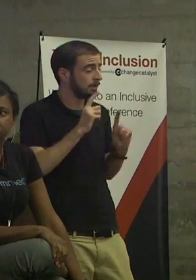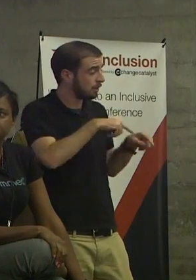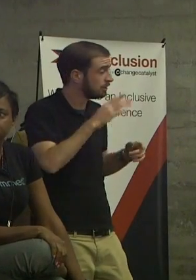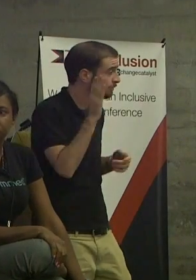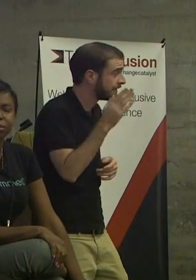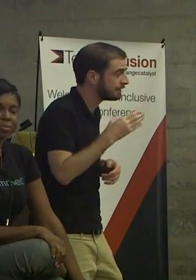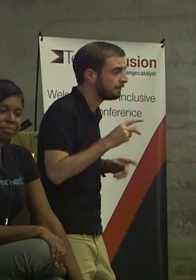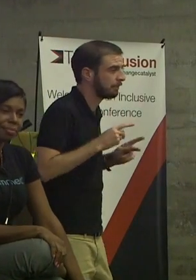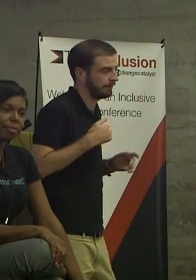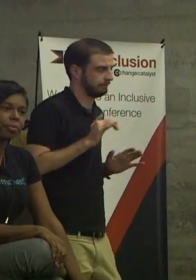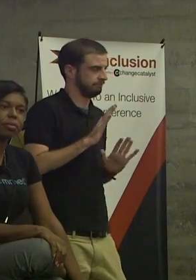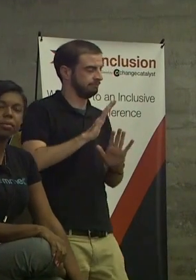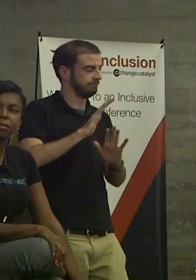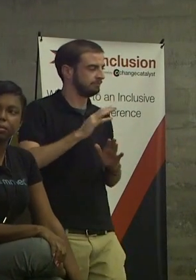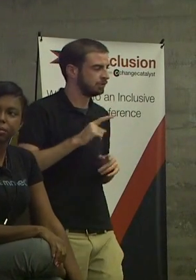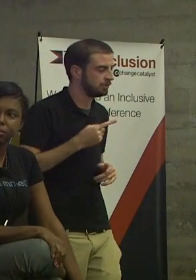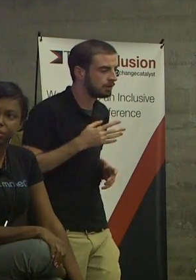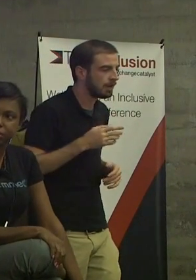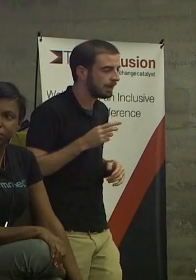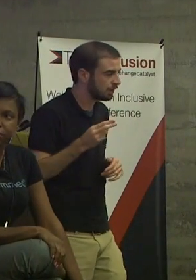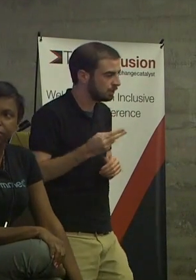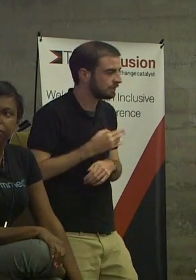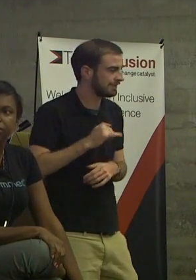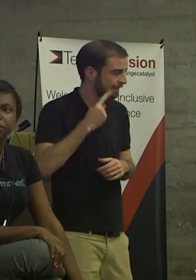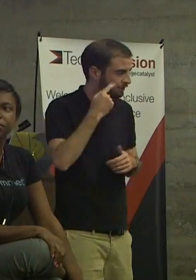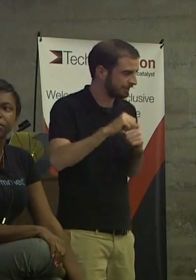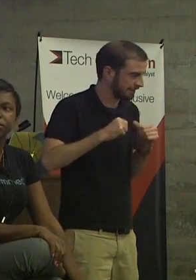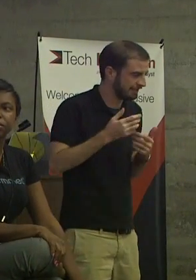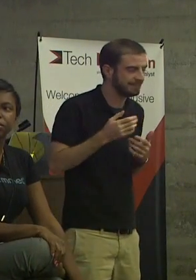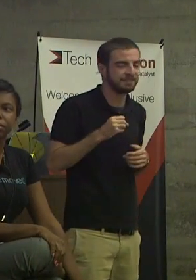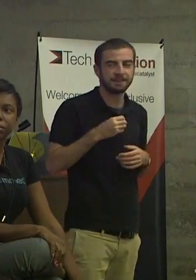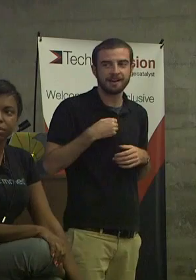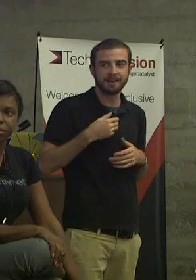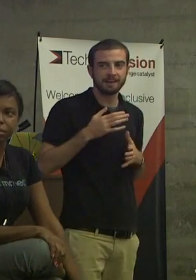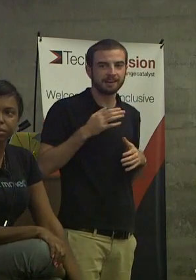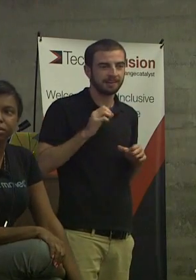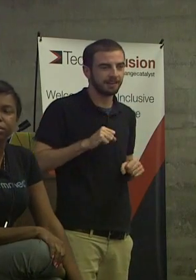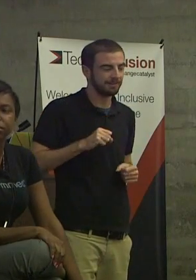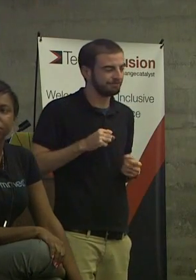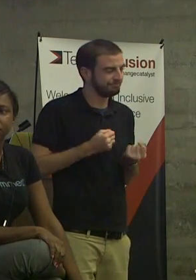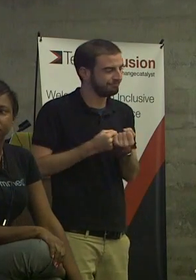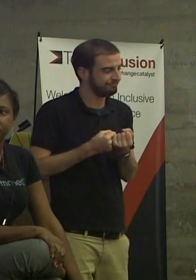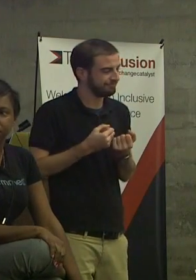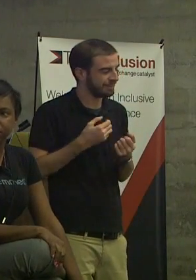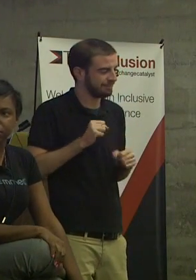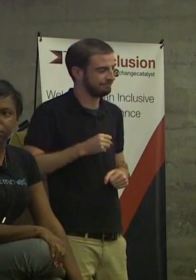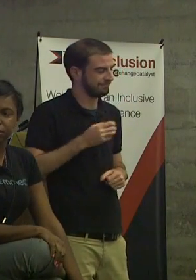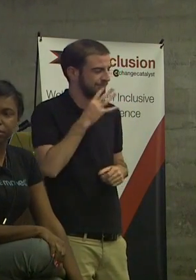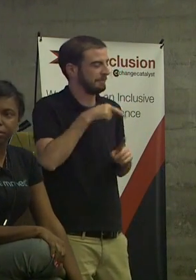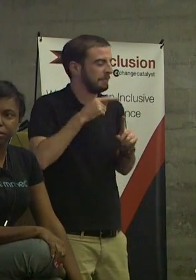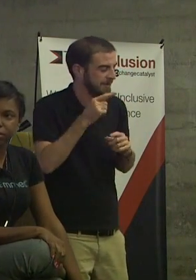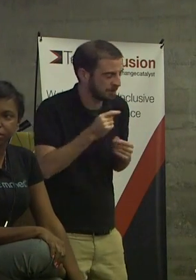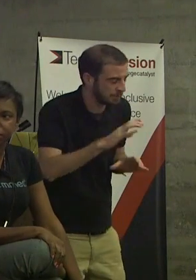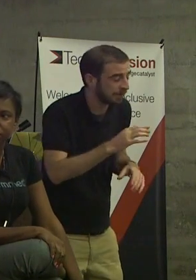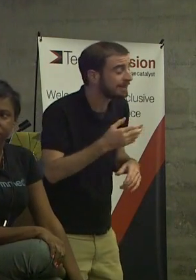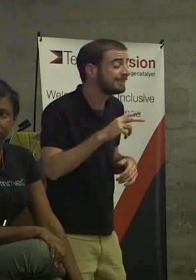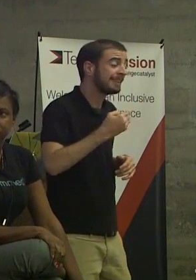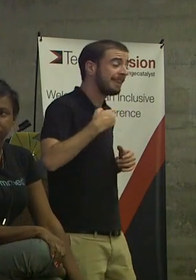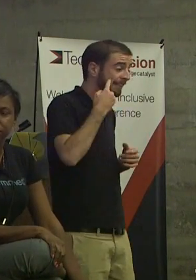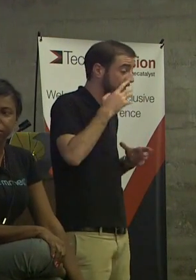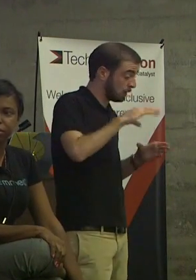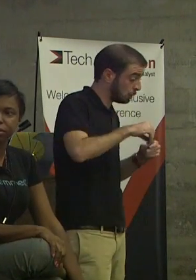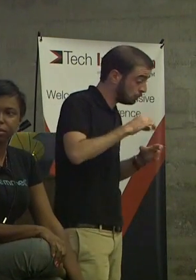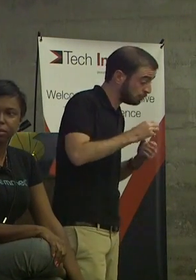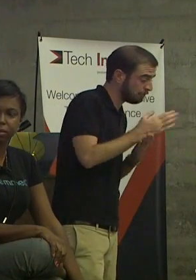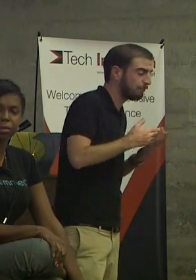people are like, oh, no, we just want it. And he uses data science. So I think I can attest to what he's doing. Second, I think the inclusion part